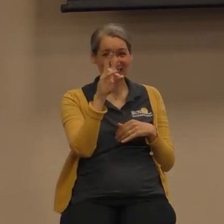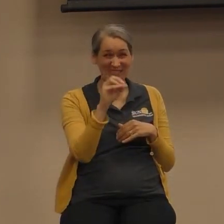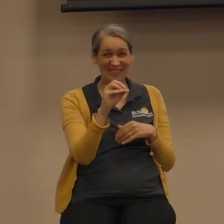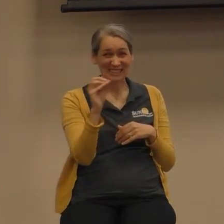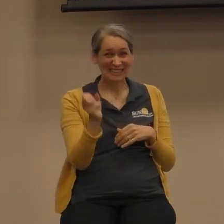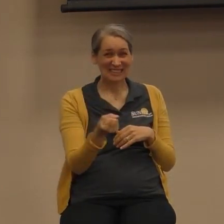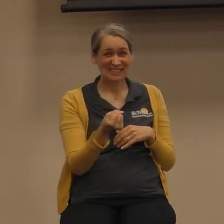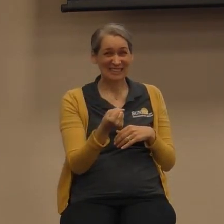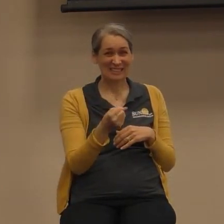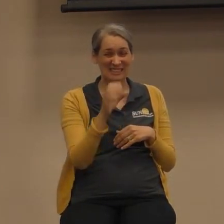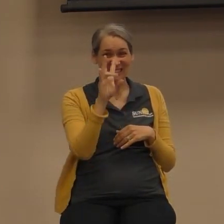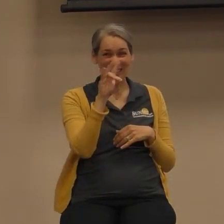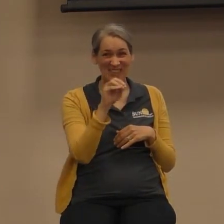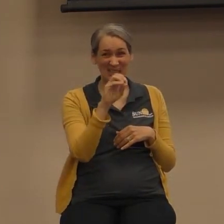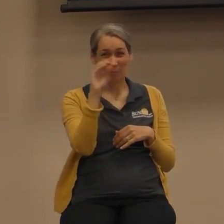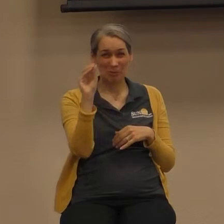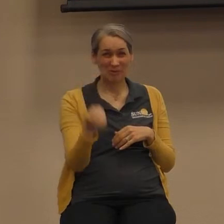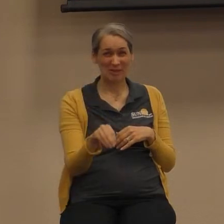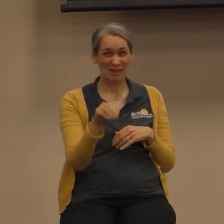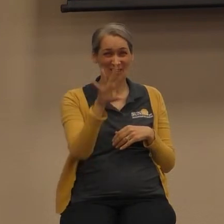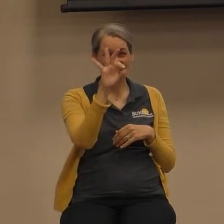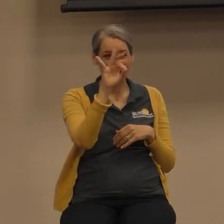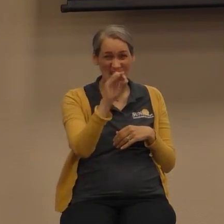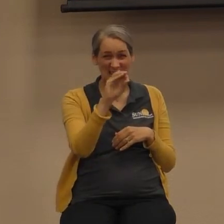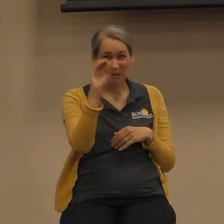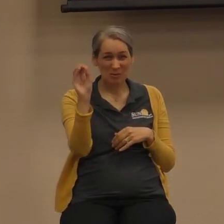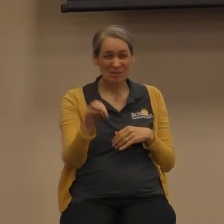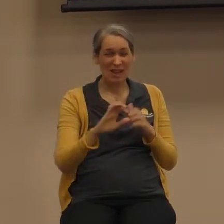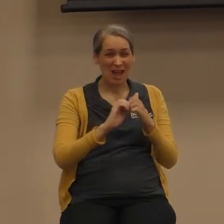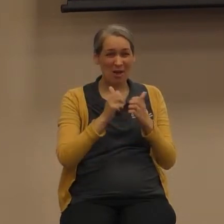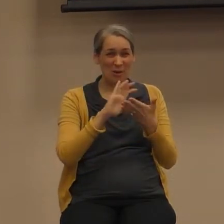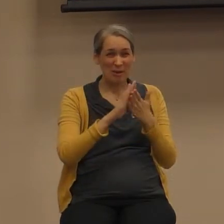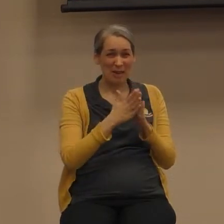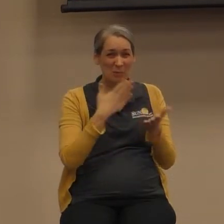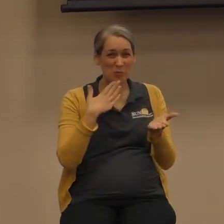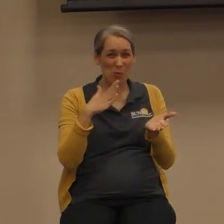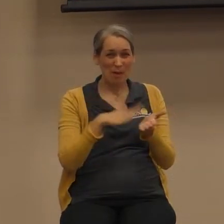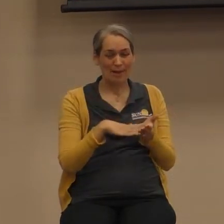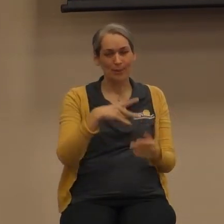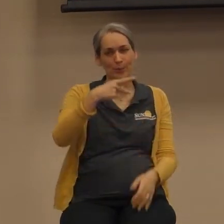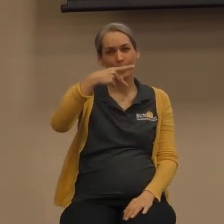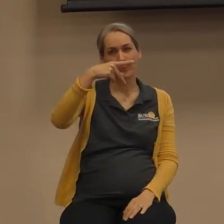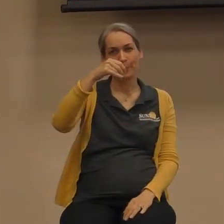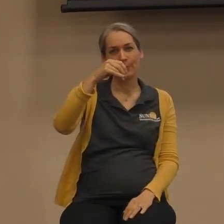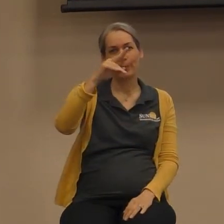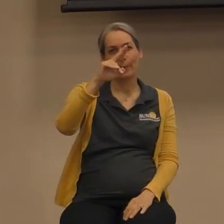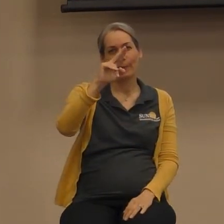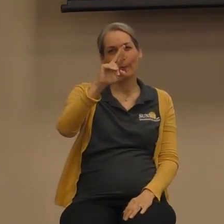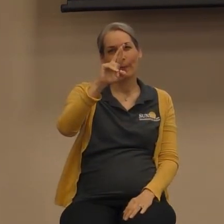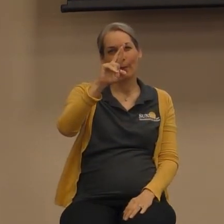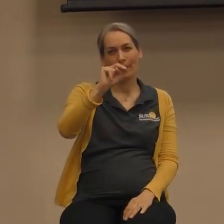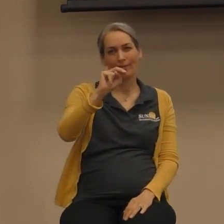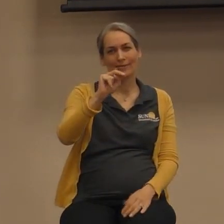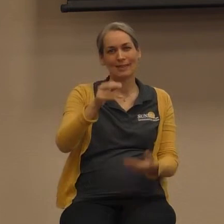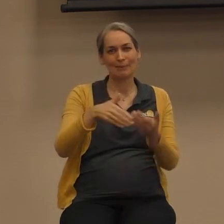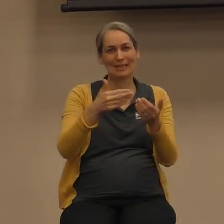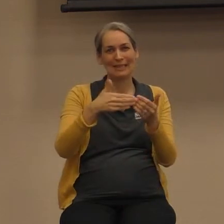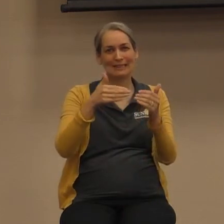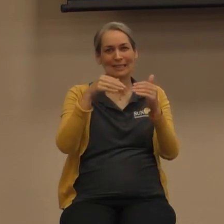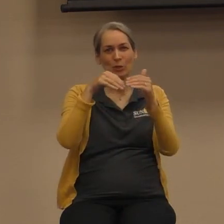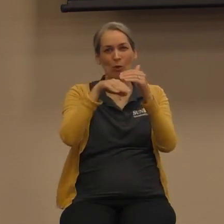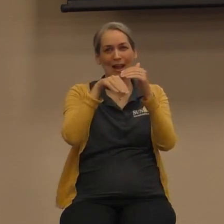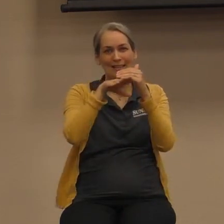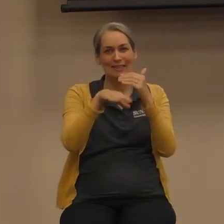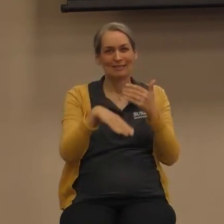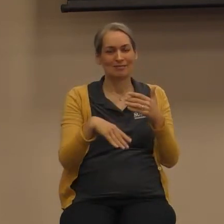any statistic, that's not really good. How did it get so bad? Porn's easy to access. Very, very easy to access.